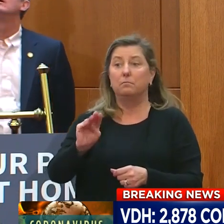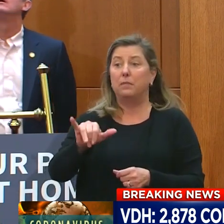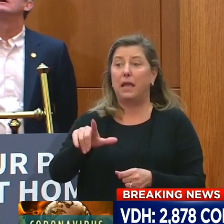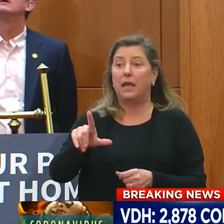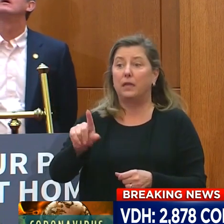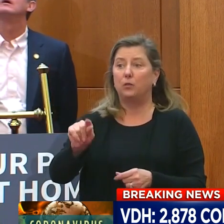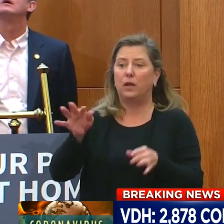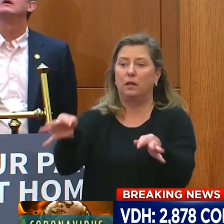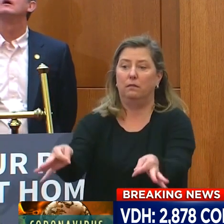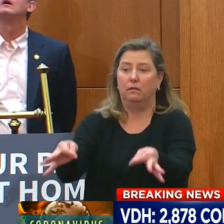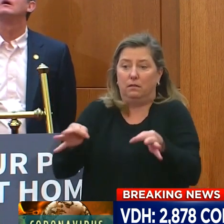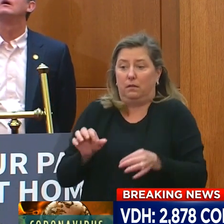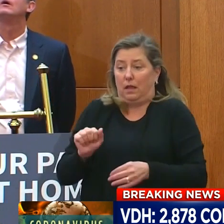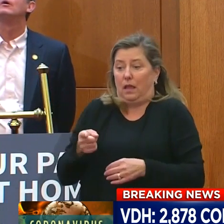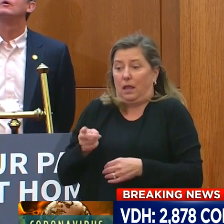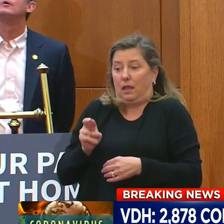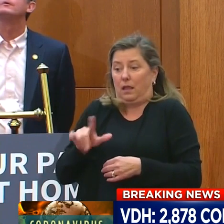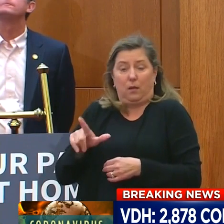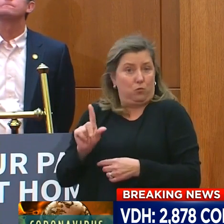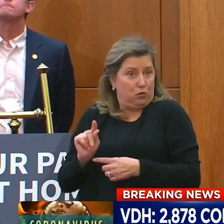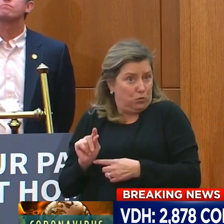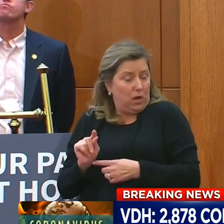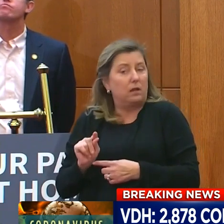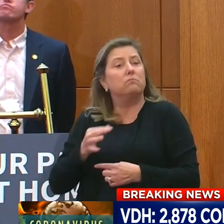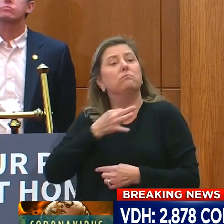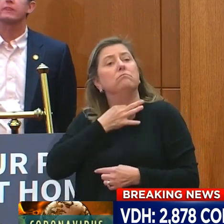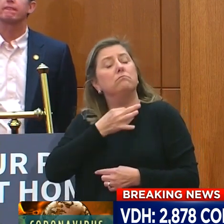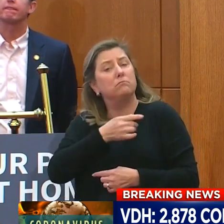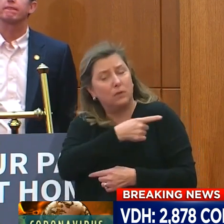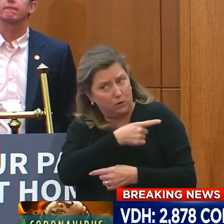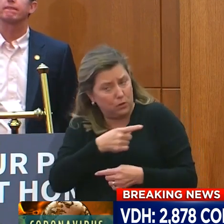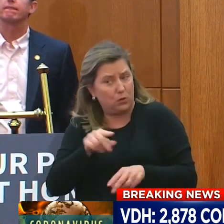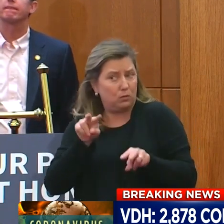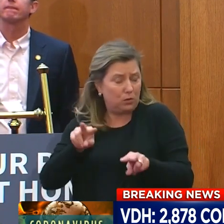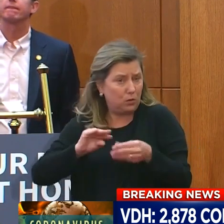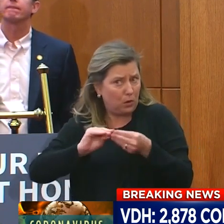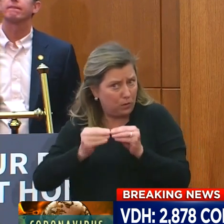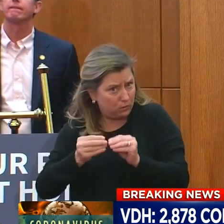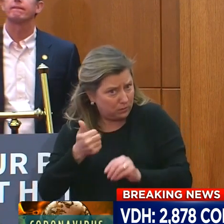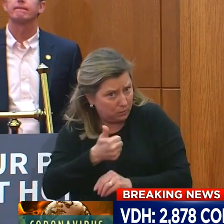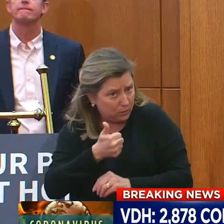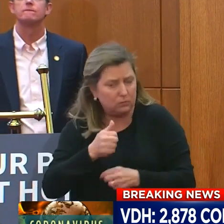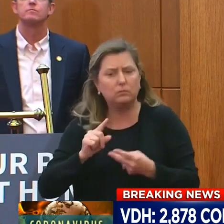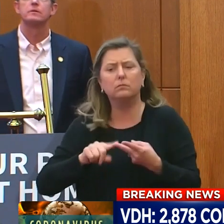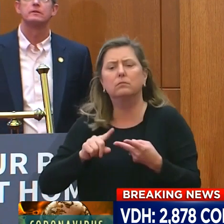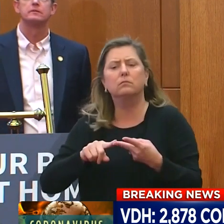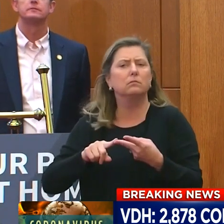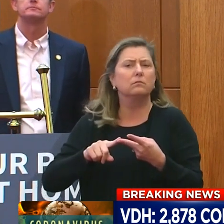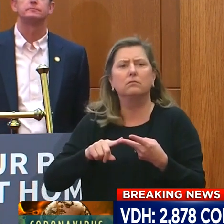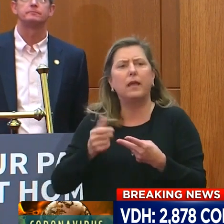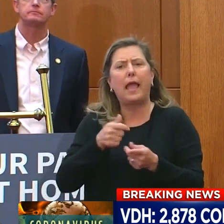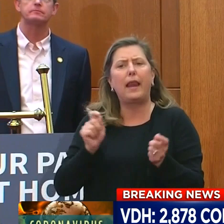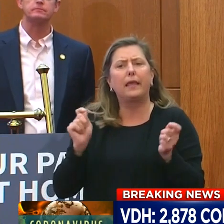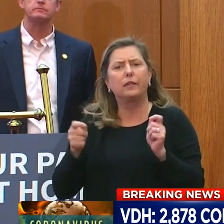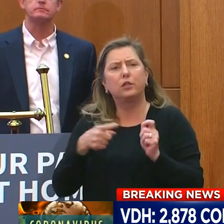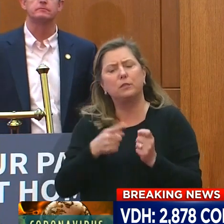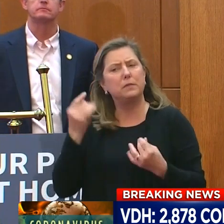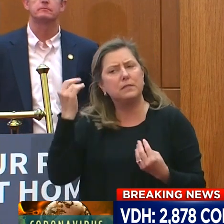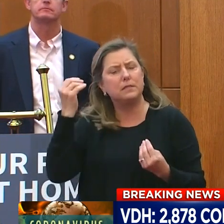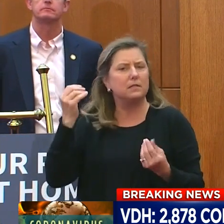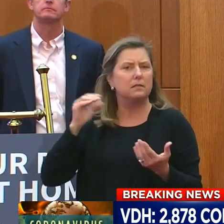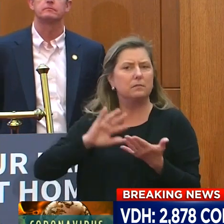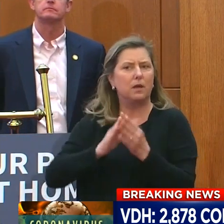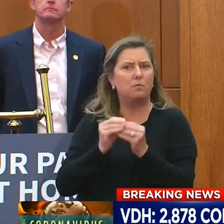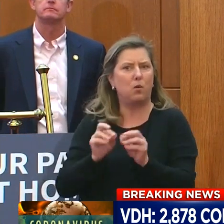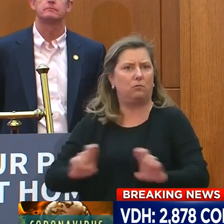20th to April 20th. So my question is, are you keeping an eye out on these numbers, and what are some adjustments that you're making to be more